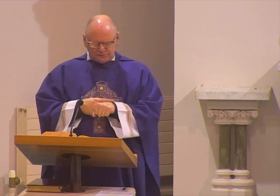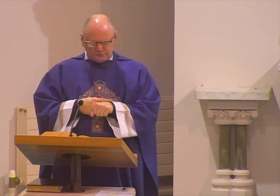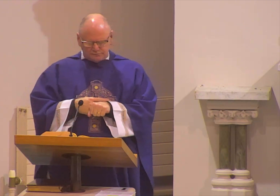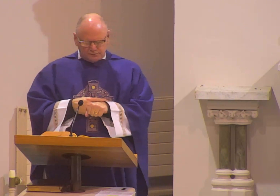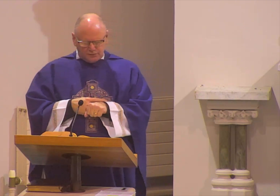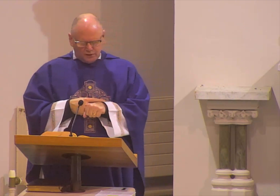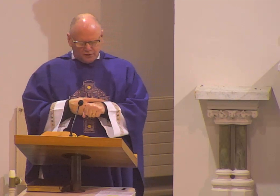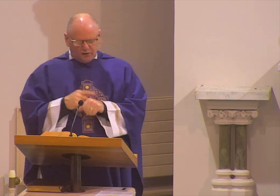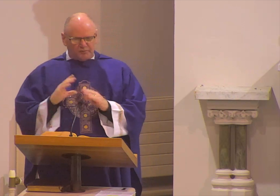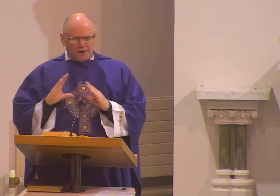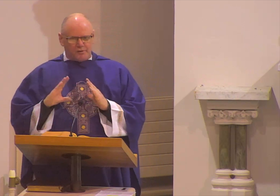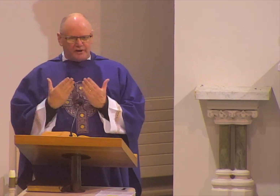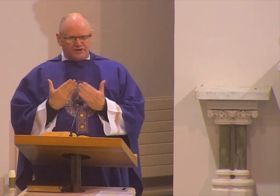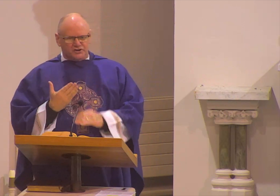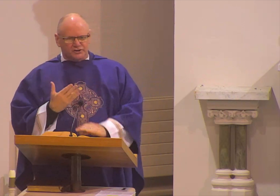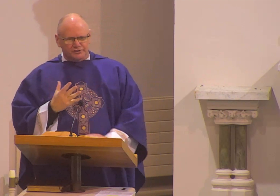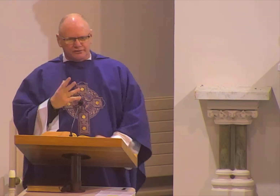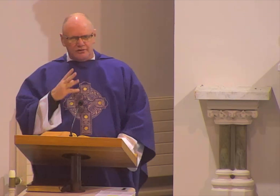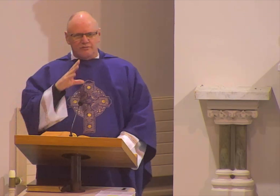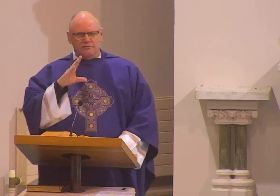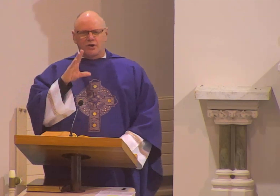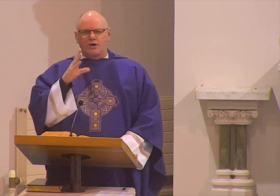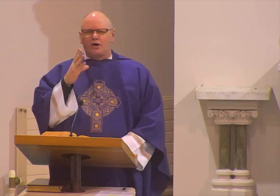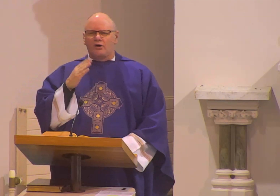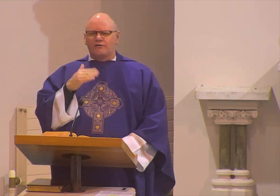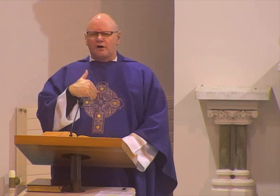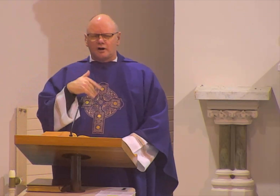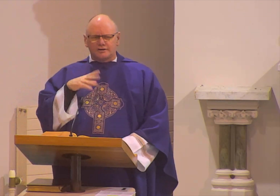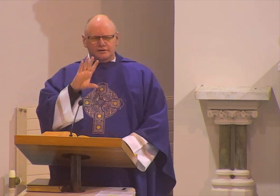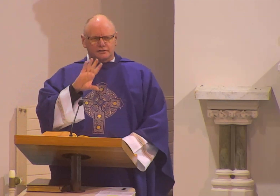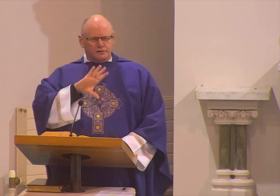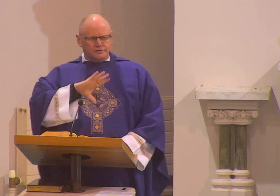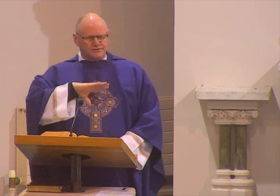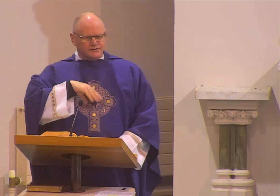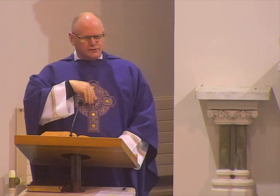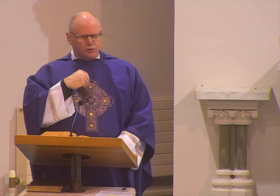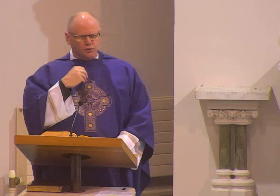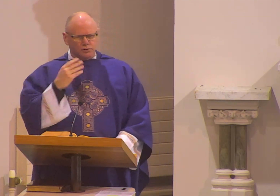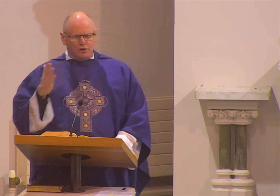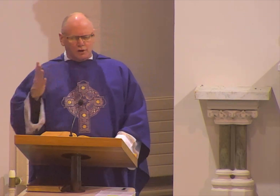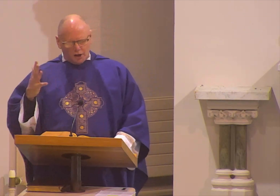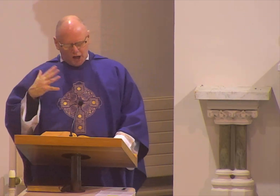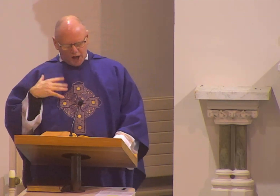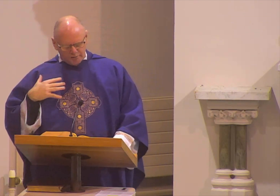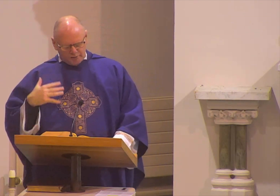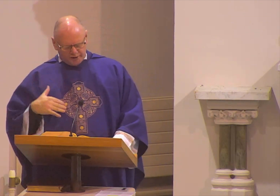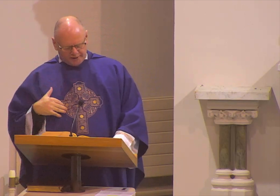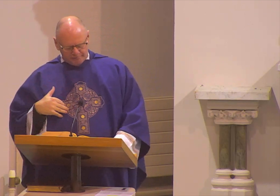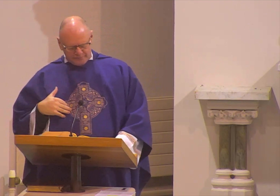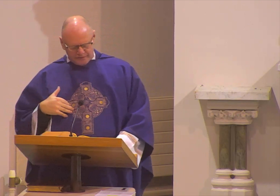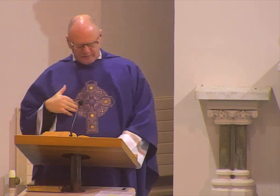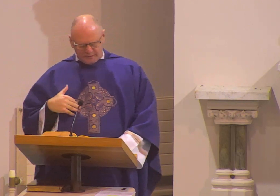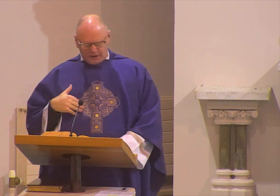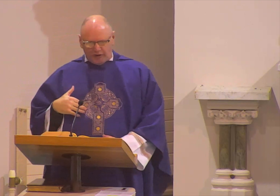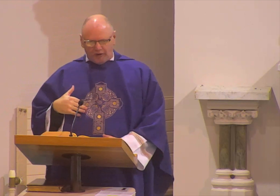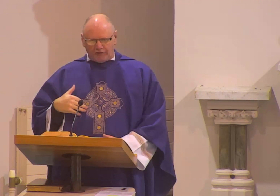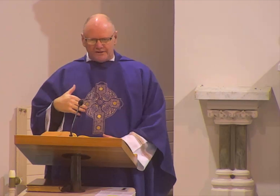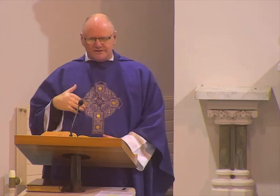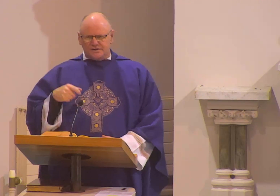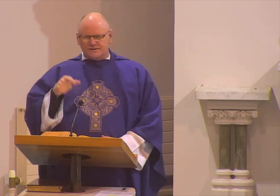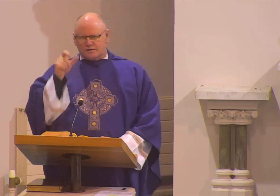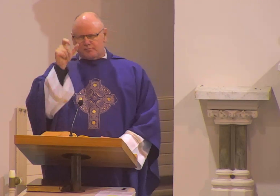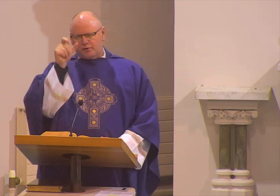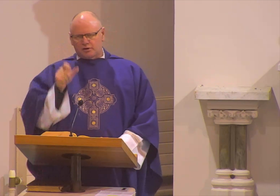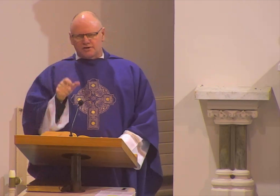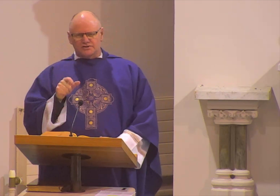time of preparation of heart, soul, and body. This